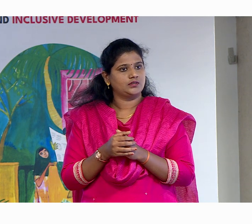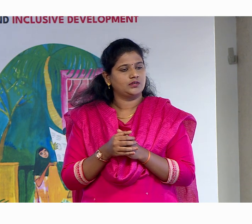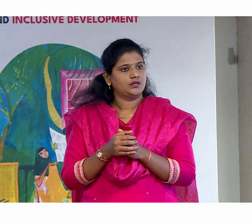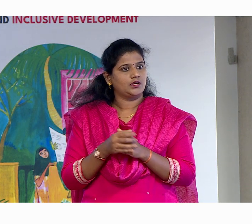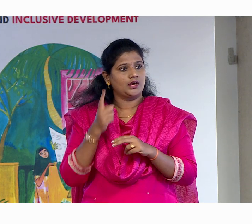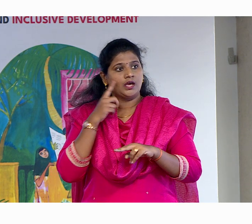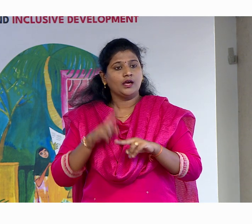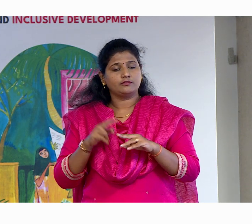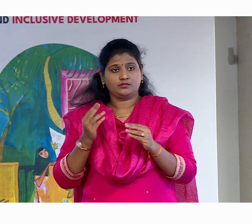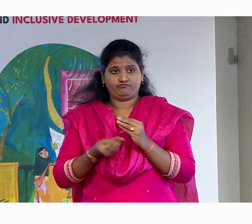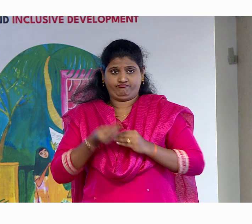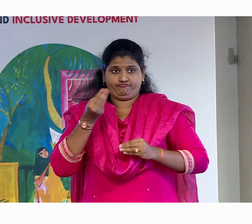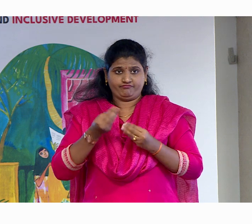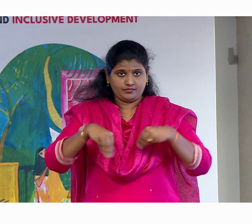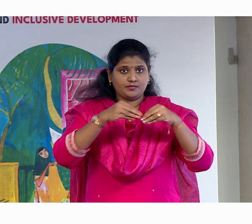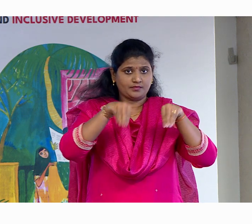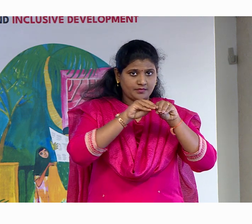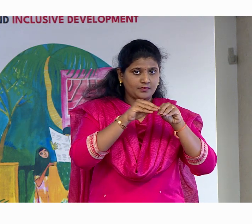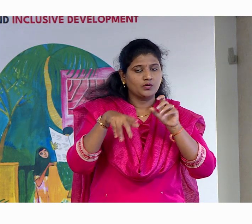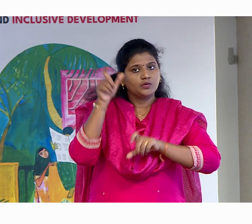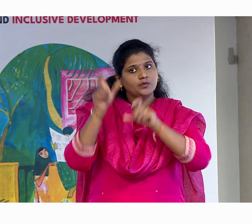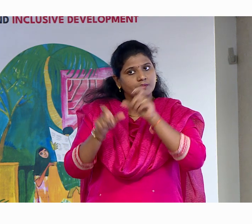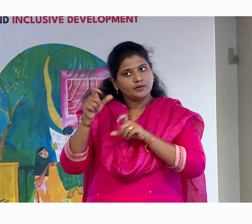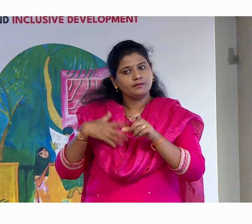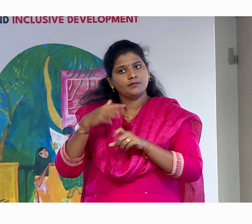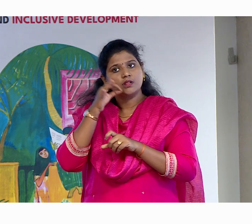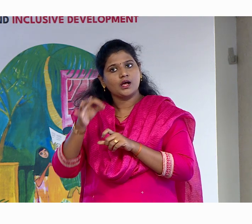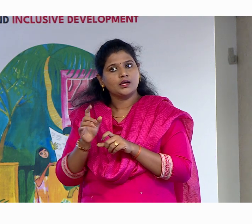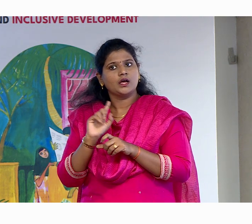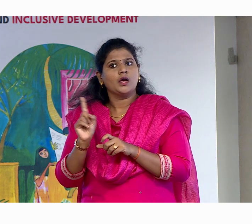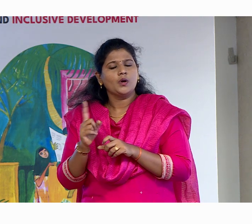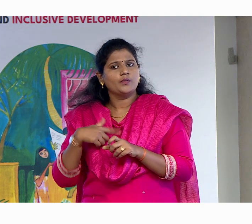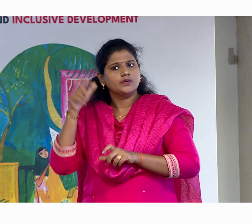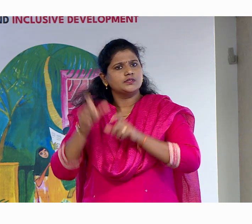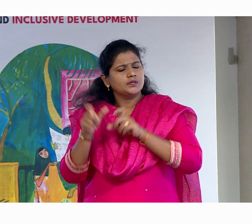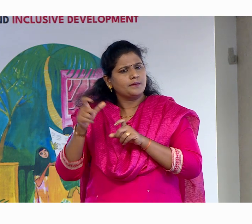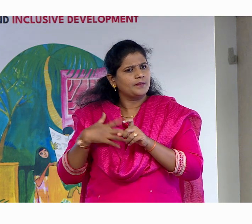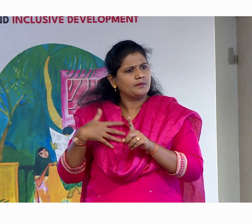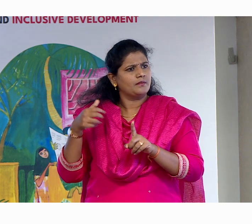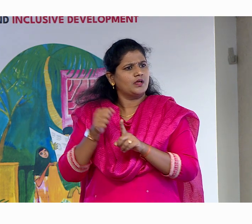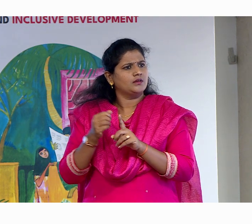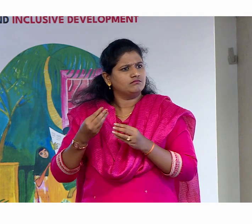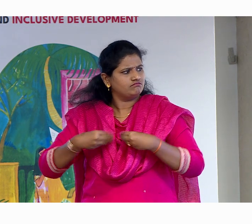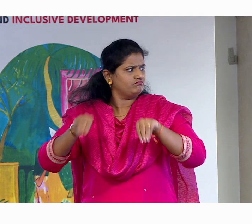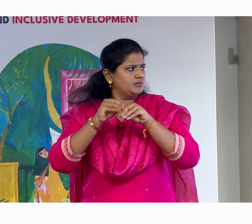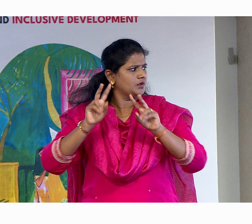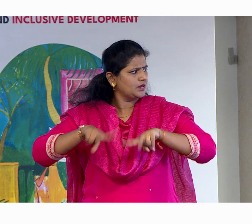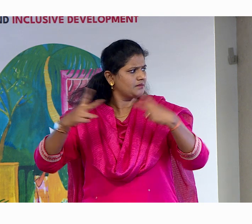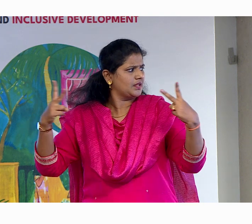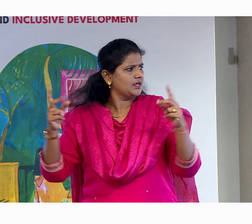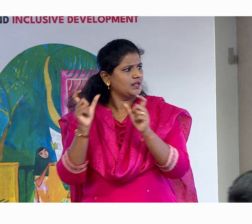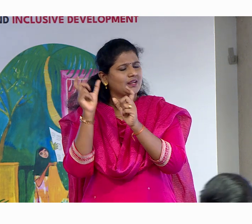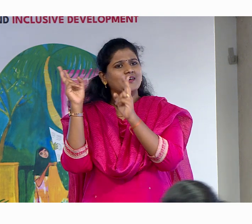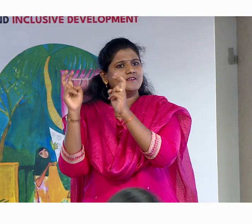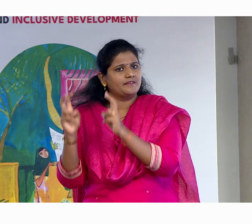If you want to know more about Mindlines, we brought out a book last year in which people have used the Mindlines model in many different